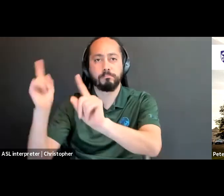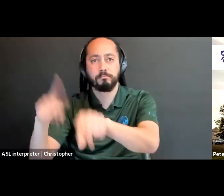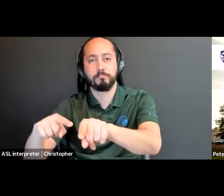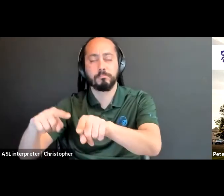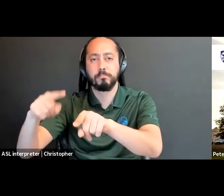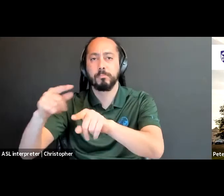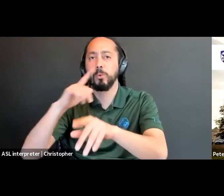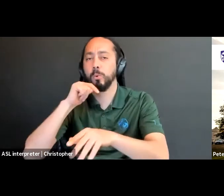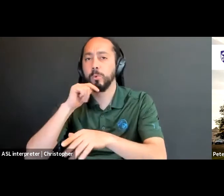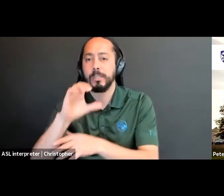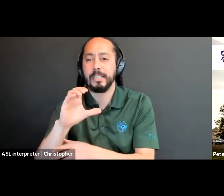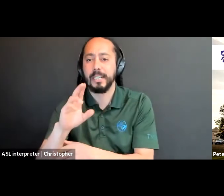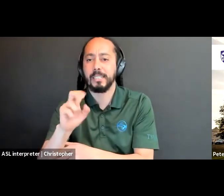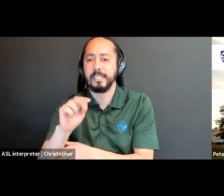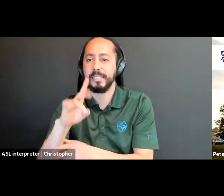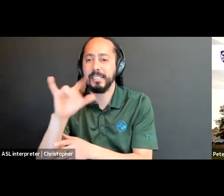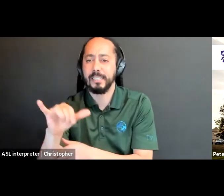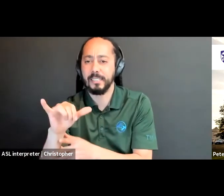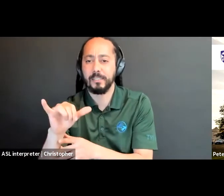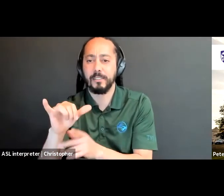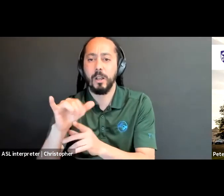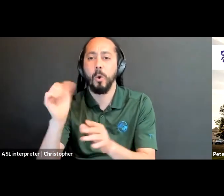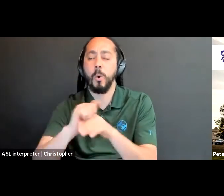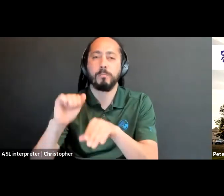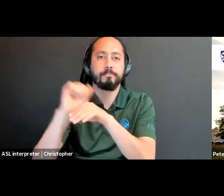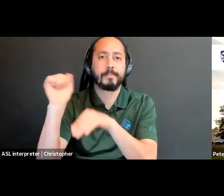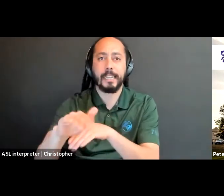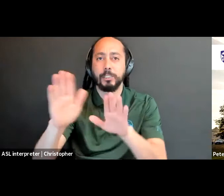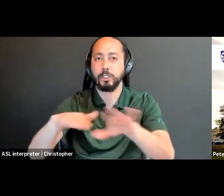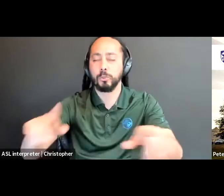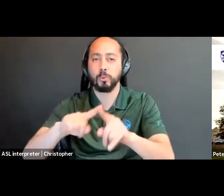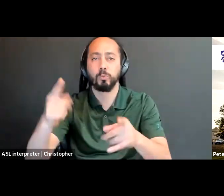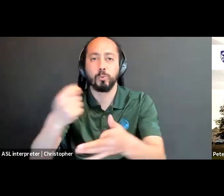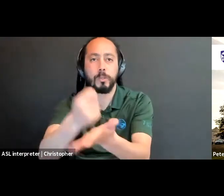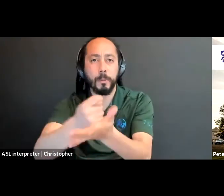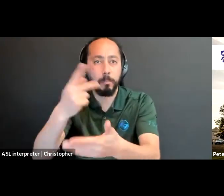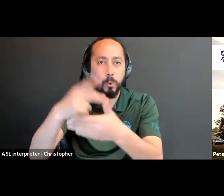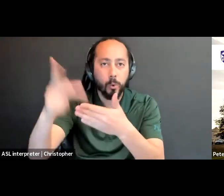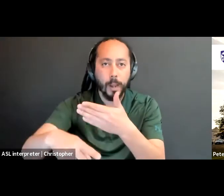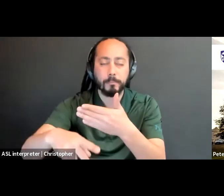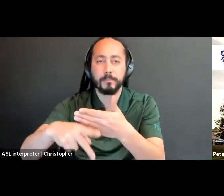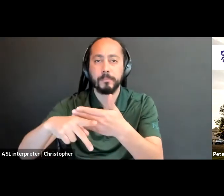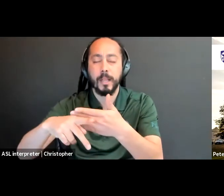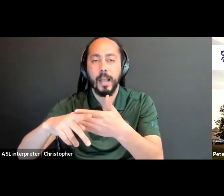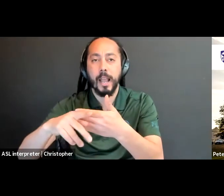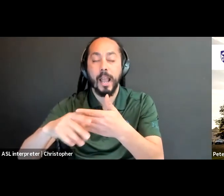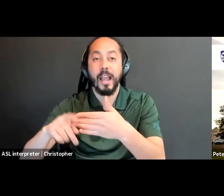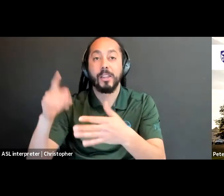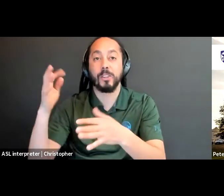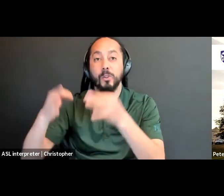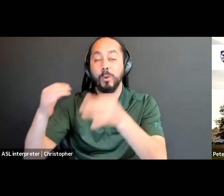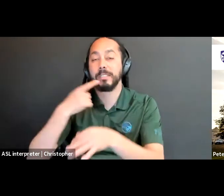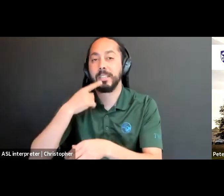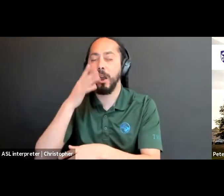custody or sending children to residential treatment programs that say they're going to treat